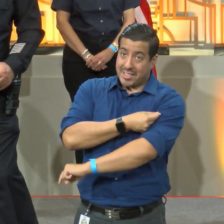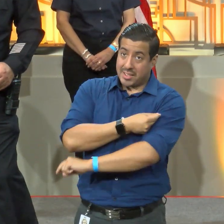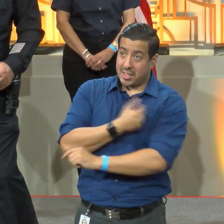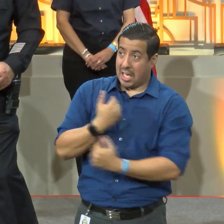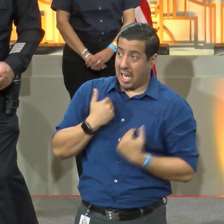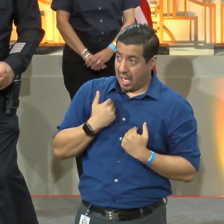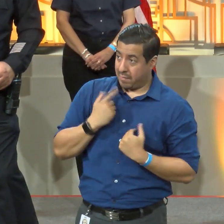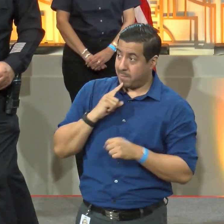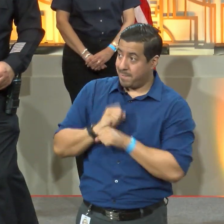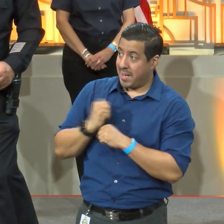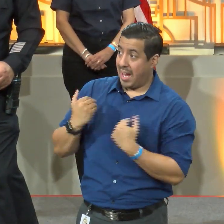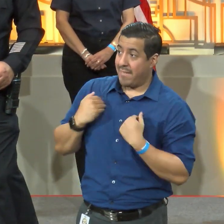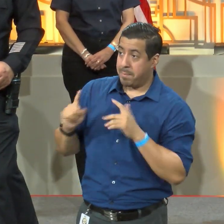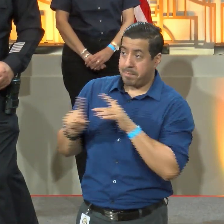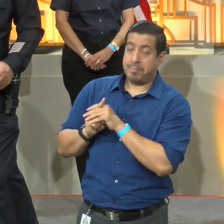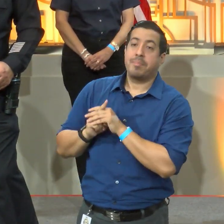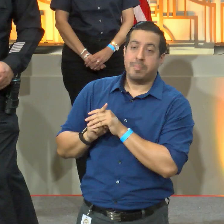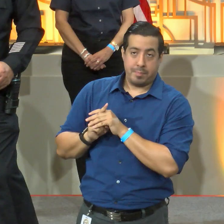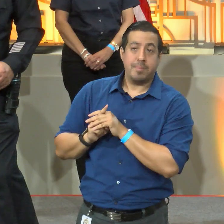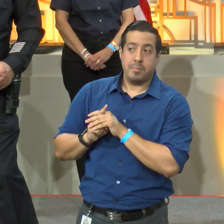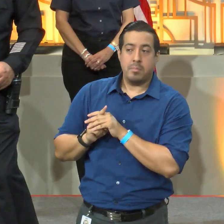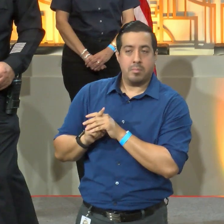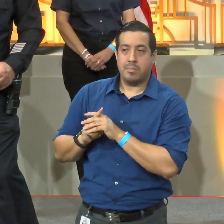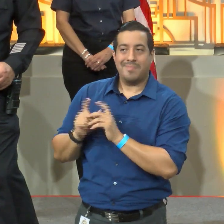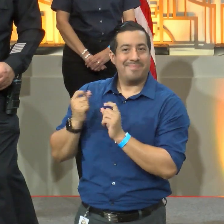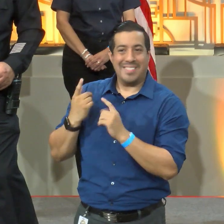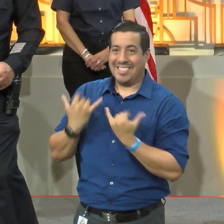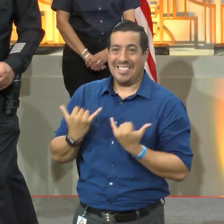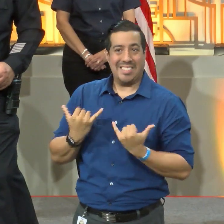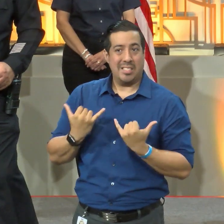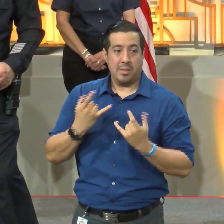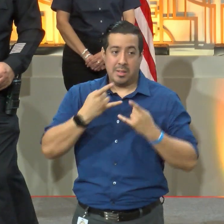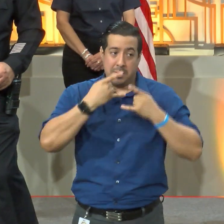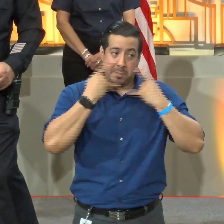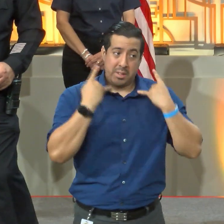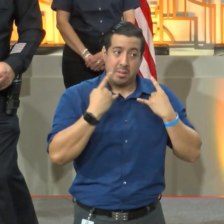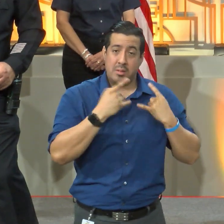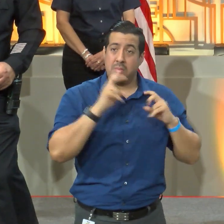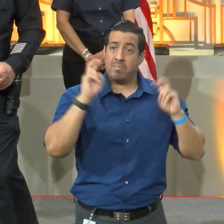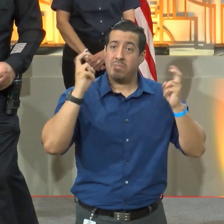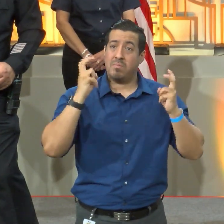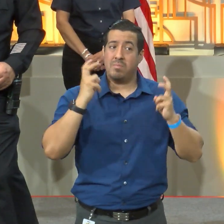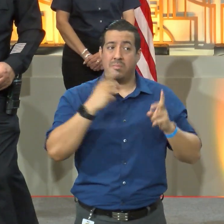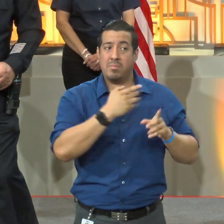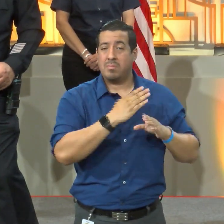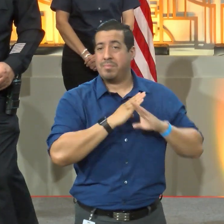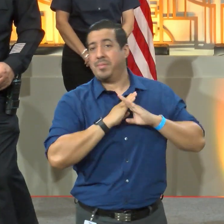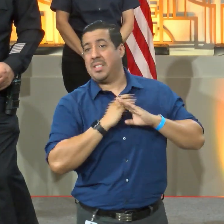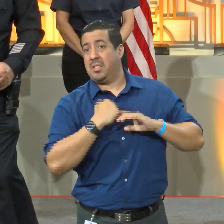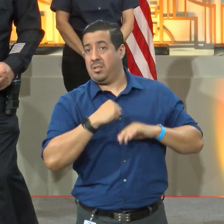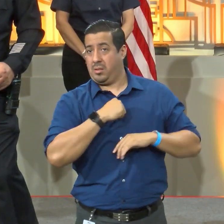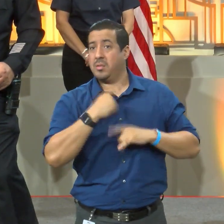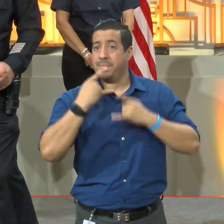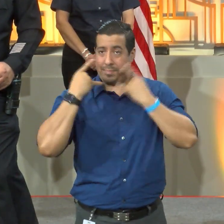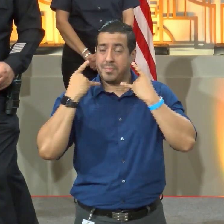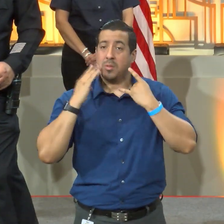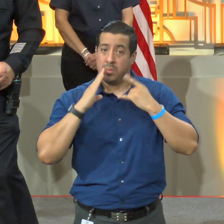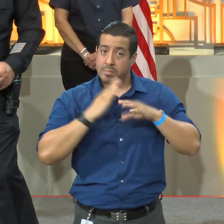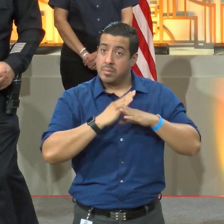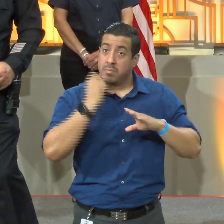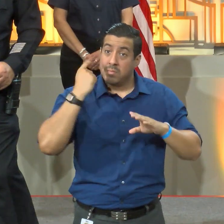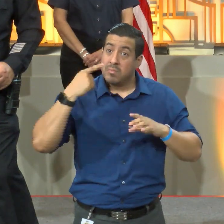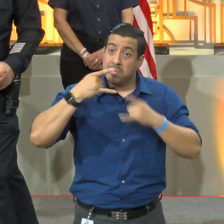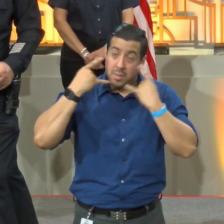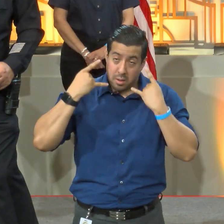on the scene, these masks are our vaccine. And they do work. They